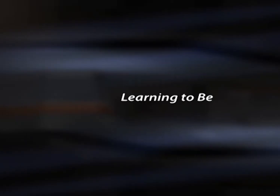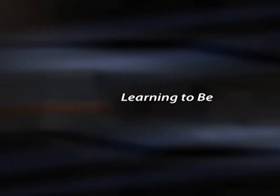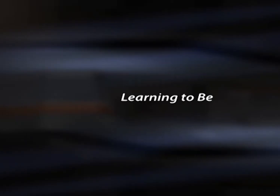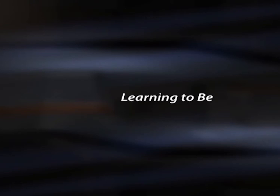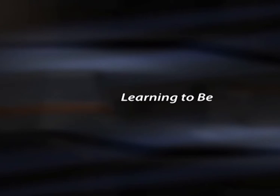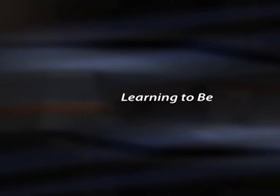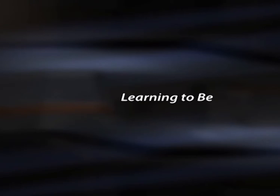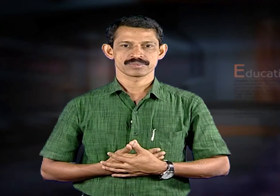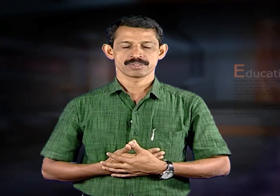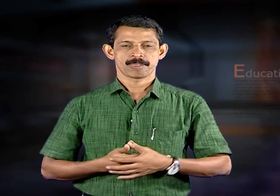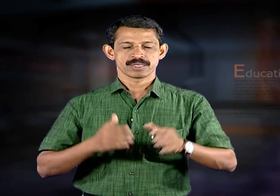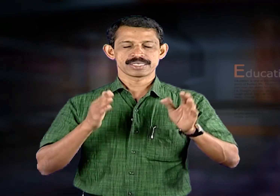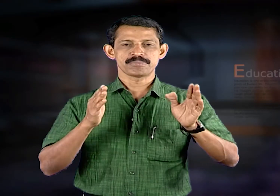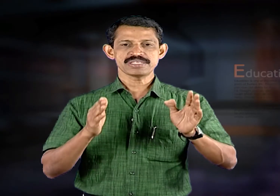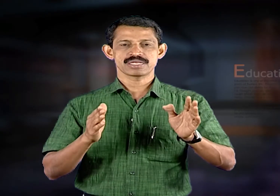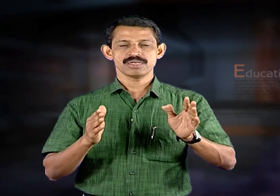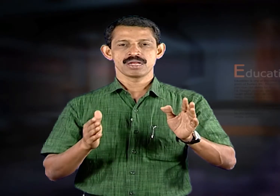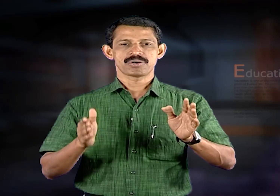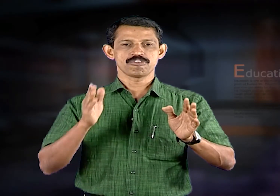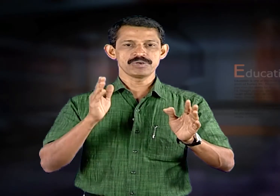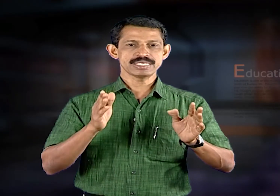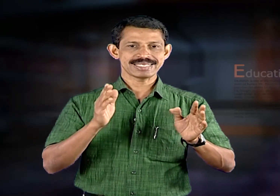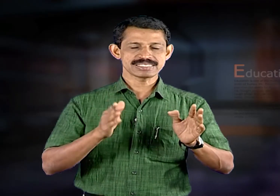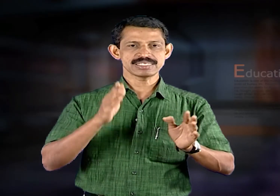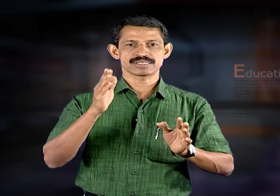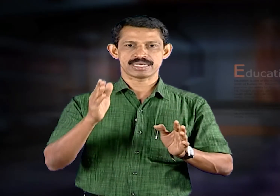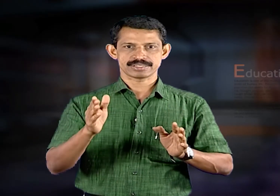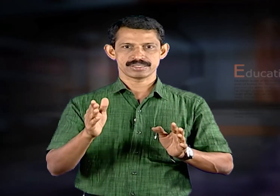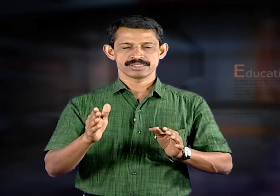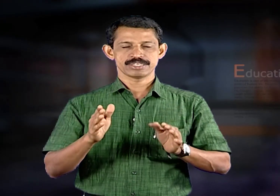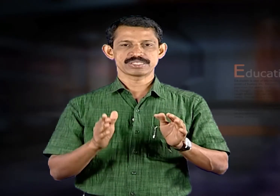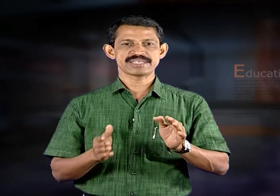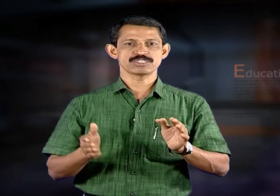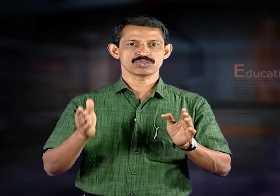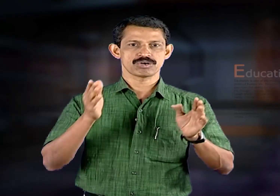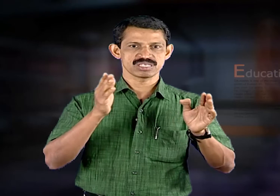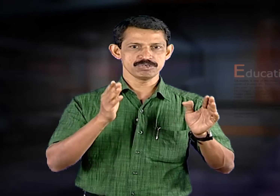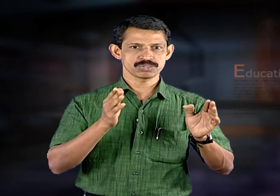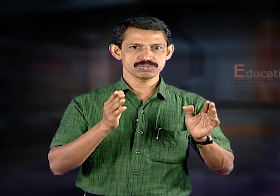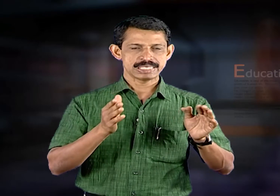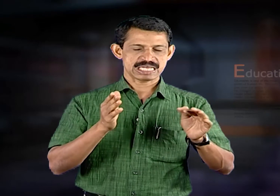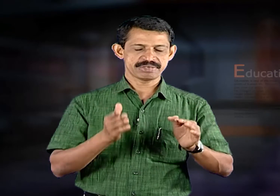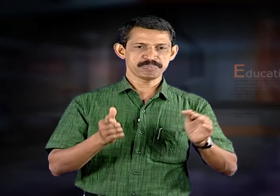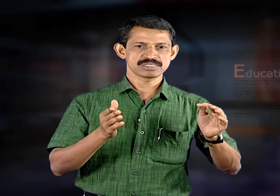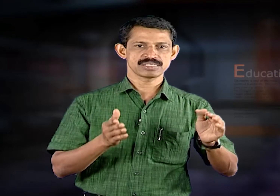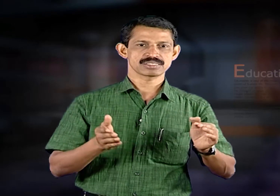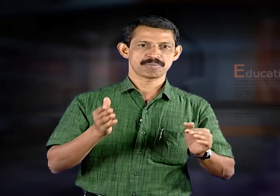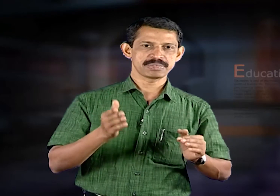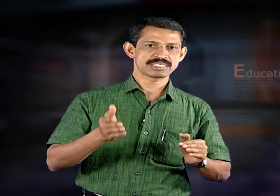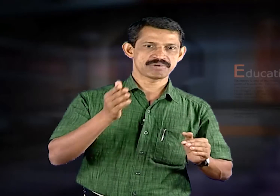Be. The Commission powerfully reasserted that education should contribute to every person's complete